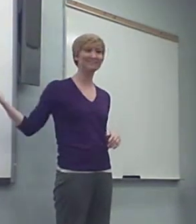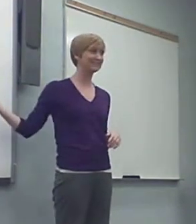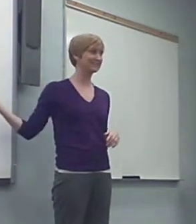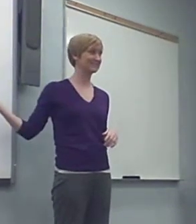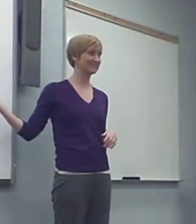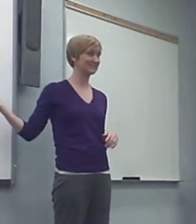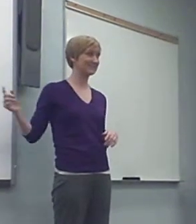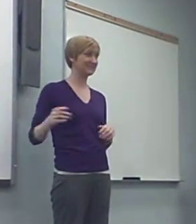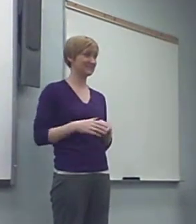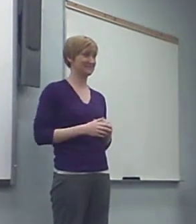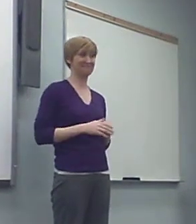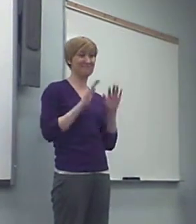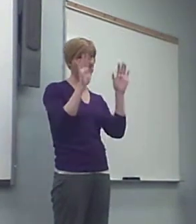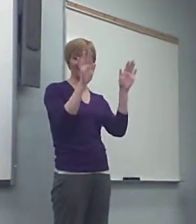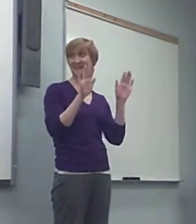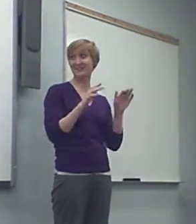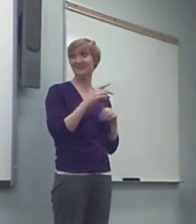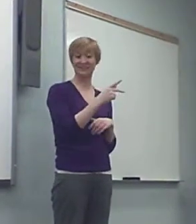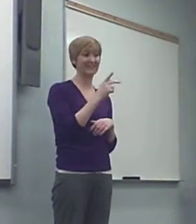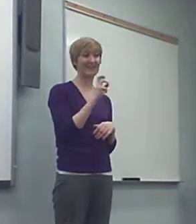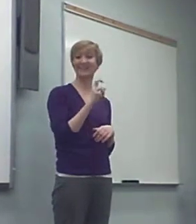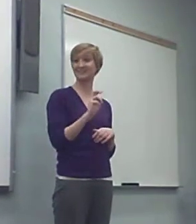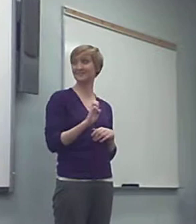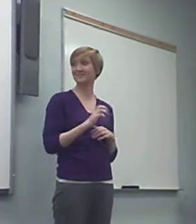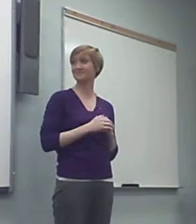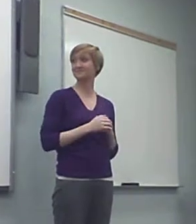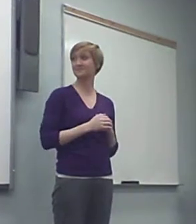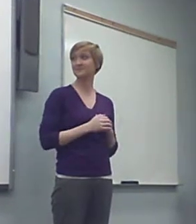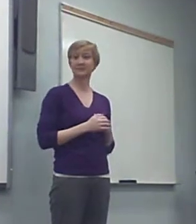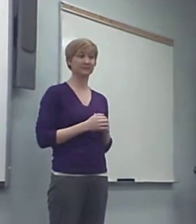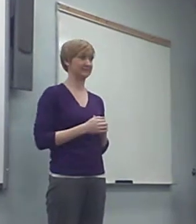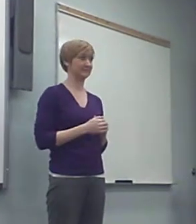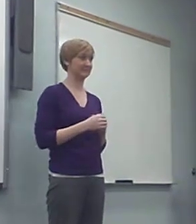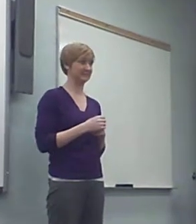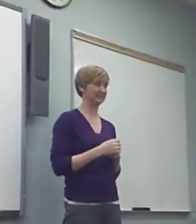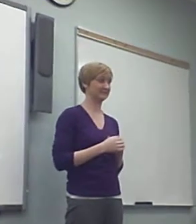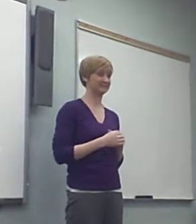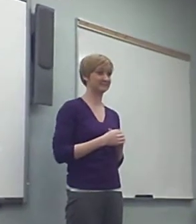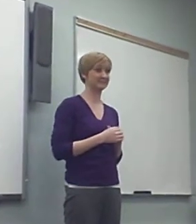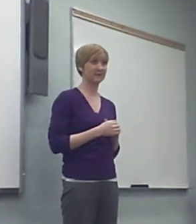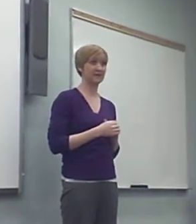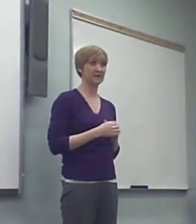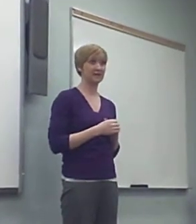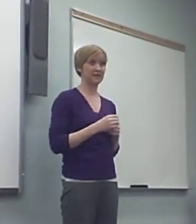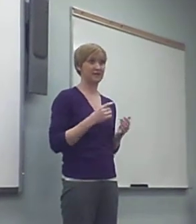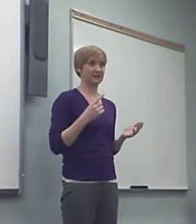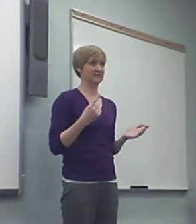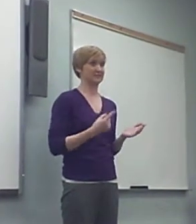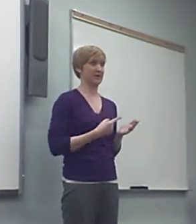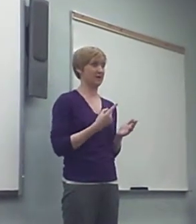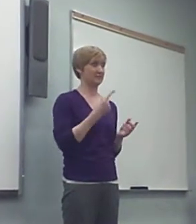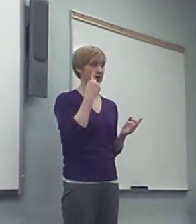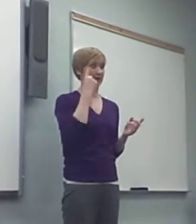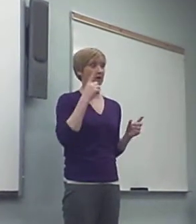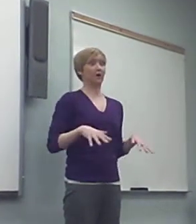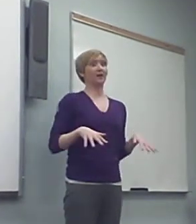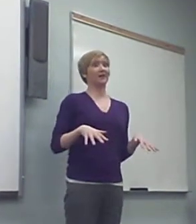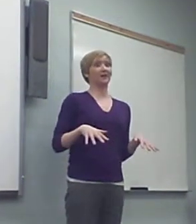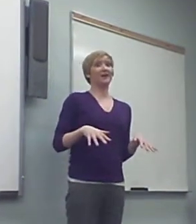guys. And sometimes they kind of fearful of me sometimes, because it's almost like Stump the Chump day for Teresa, because here I am. I'm asking them